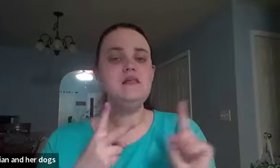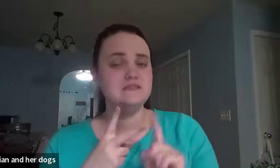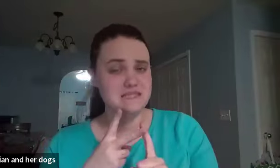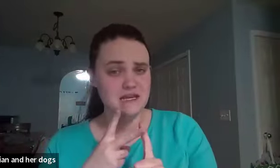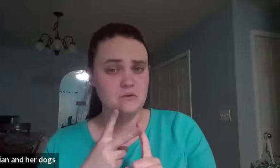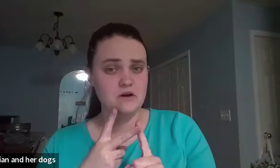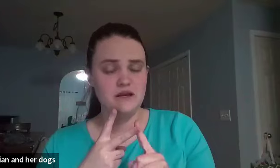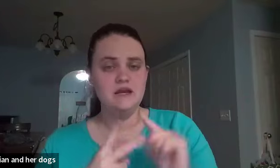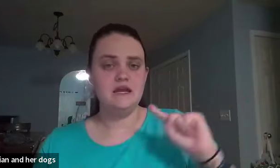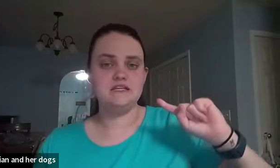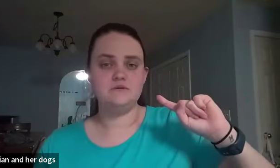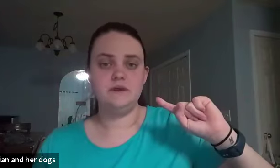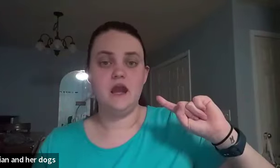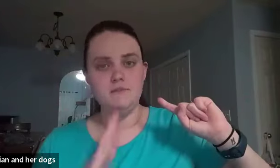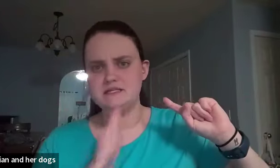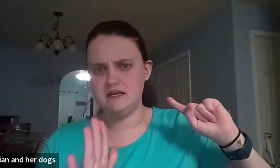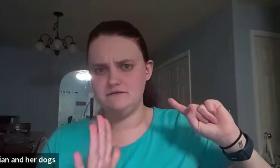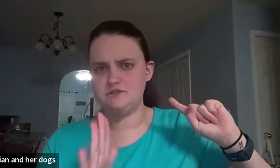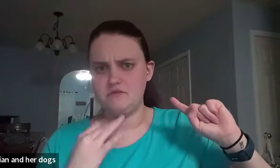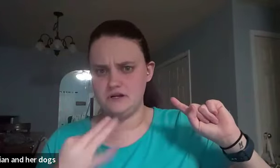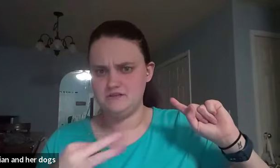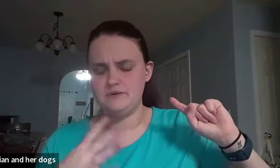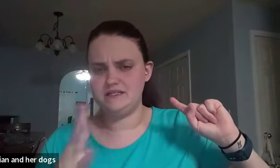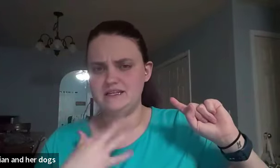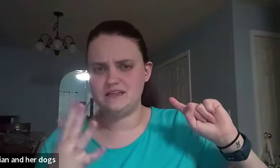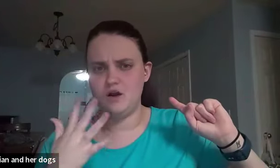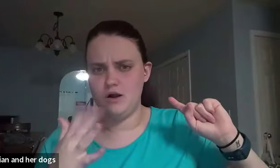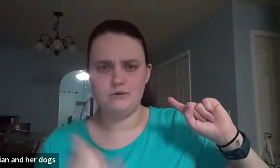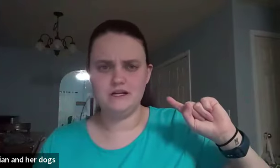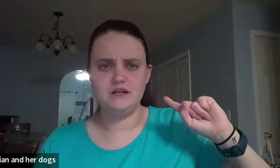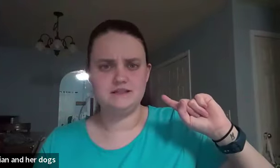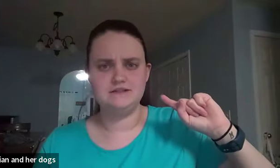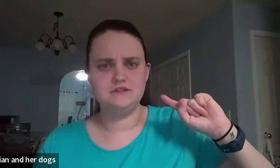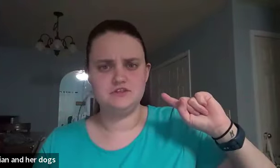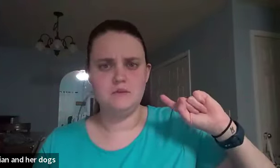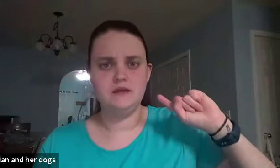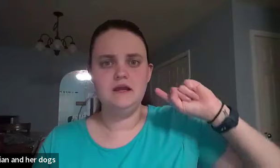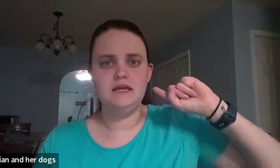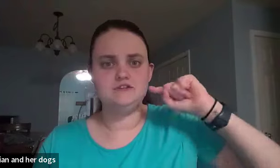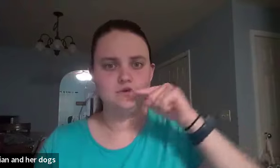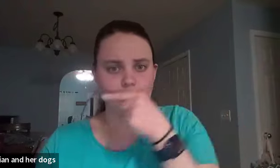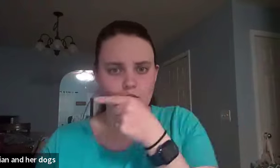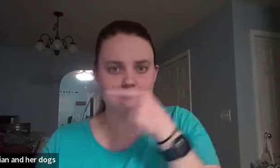And the second one is going to be, I'm going to sign it first before I describe it because it gets kind of awkward when I try to describe it. It's corn.